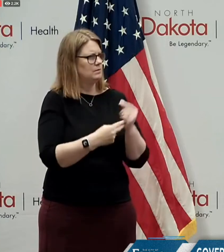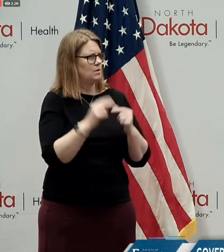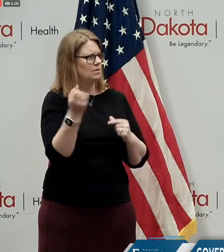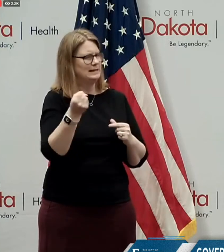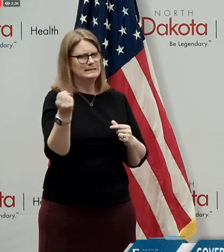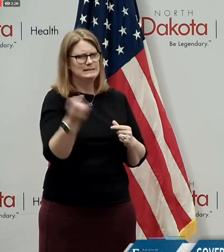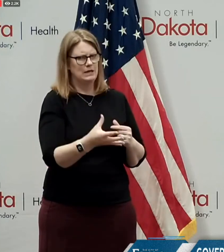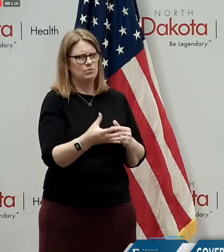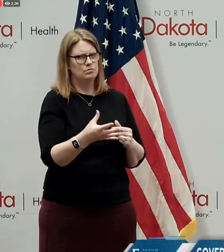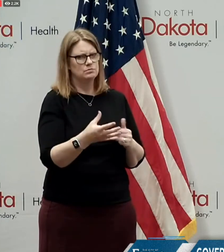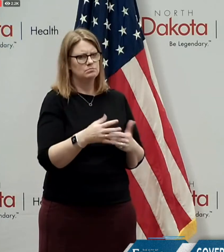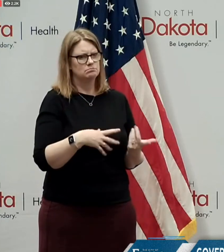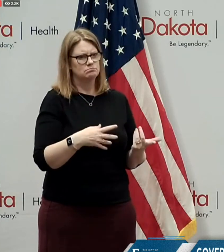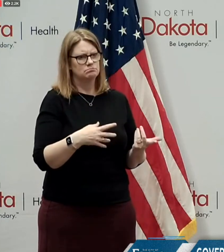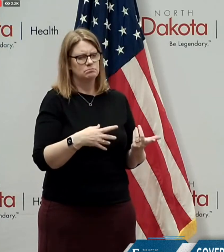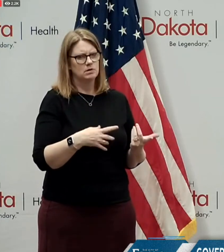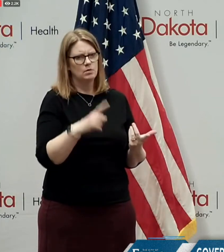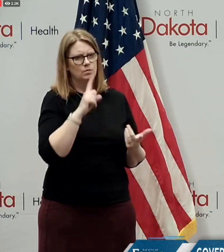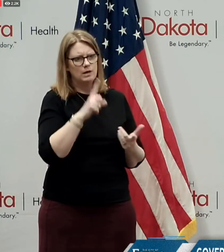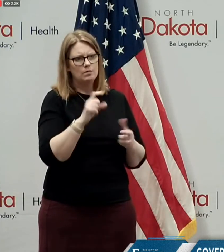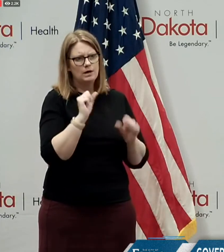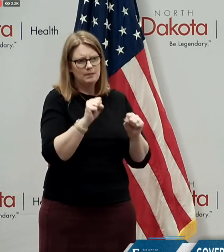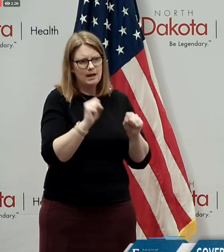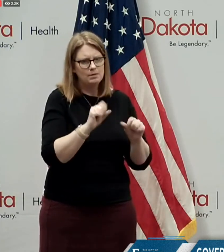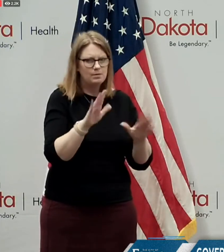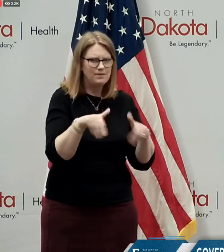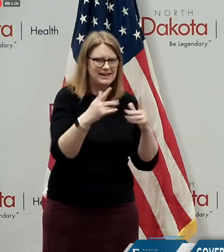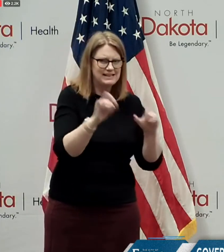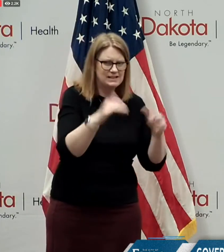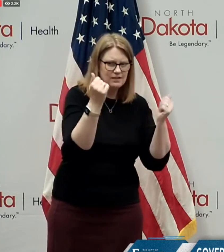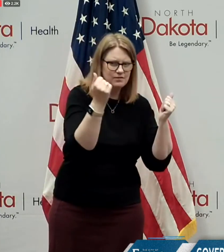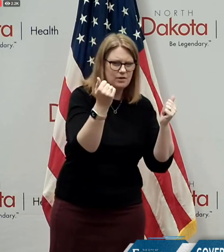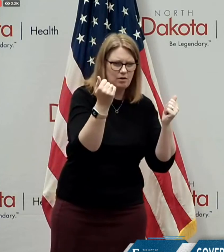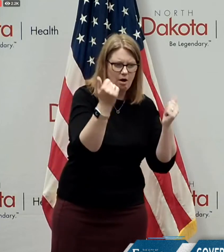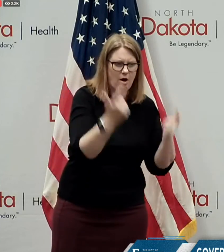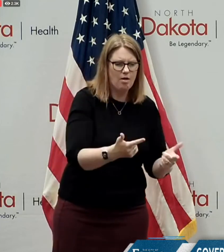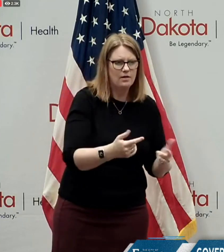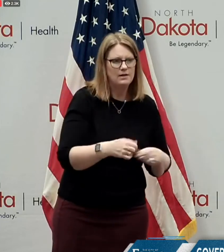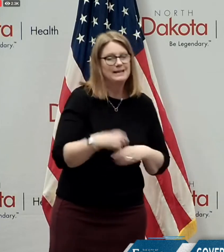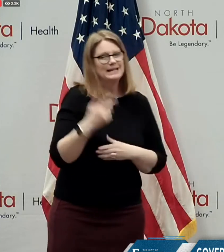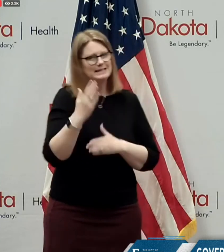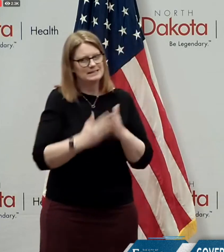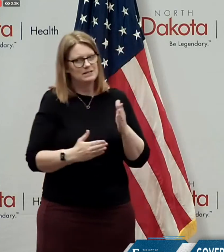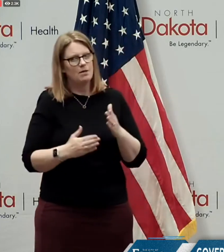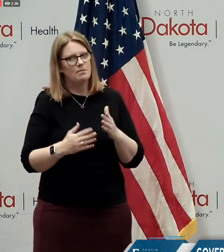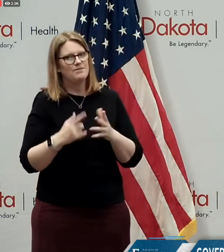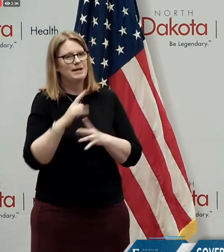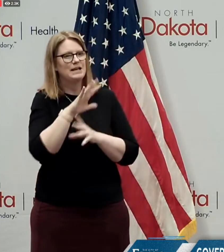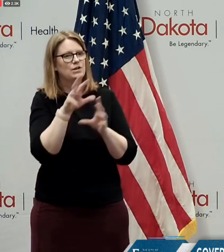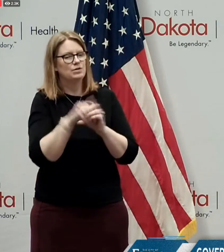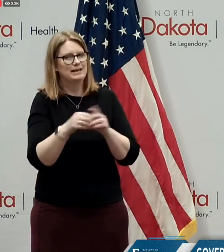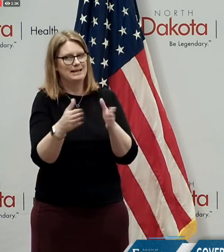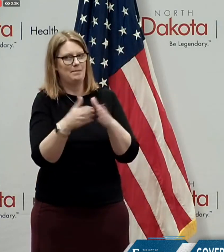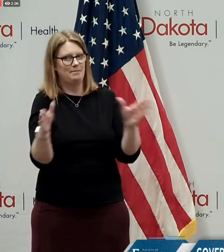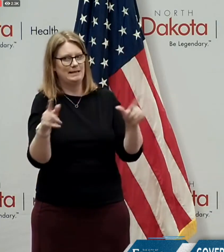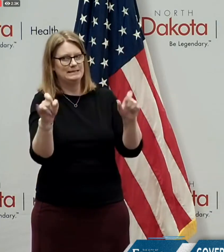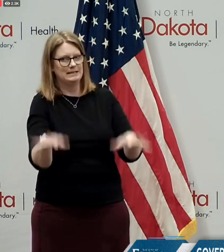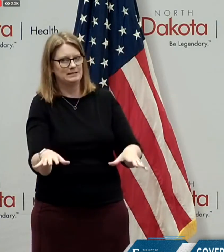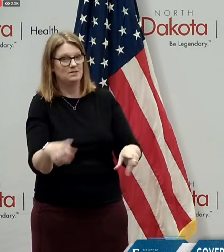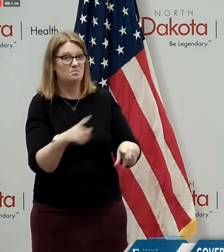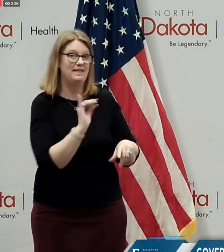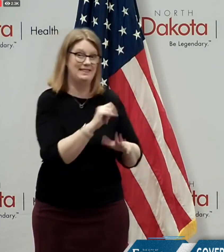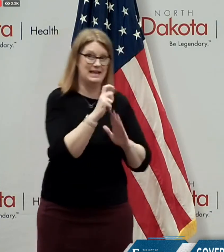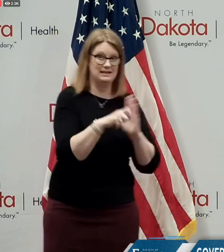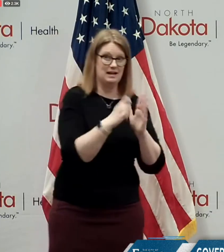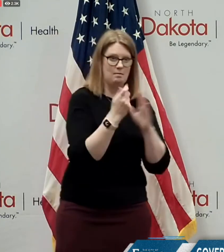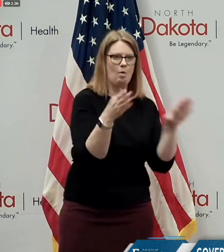casinos. So we want to be able to cover both of them. And some of them may have been covered in the mass testings, we're not sure, but we were closed at that time.